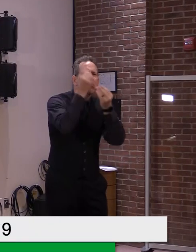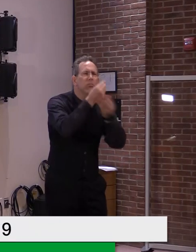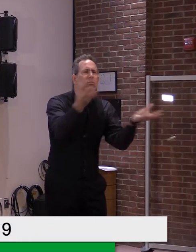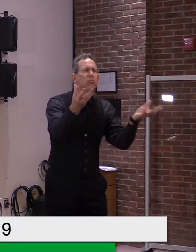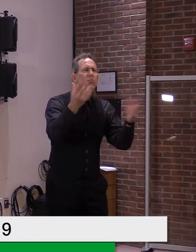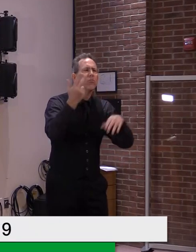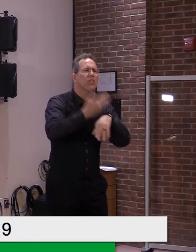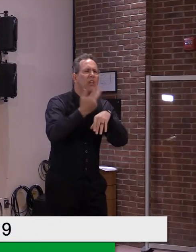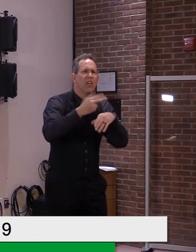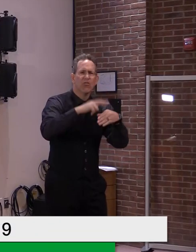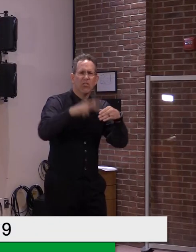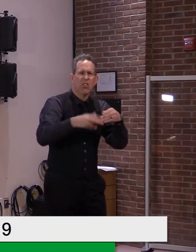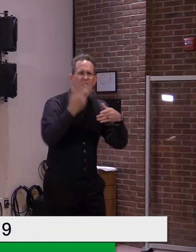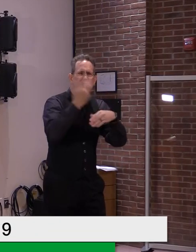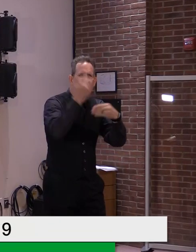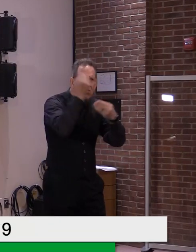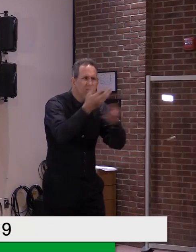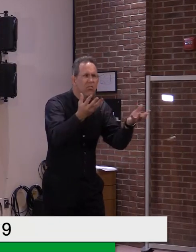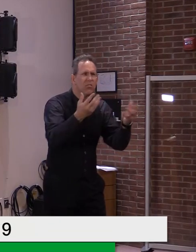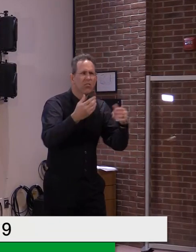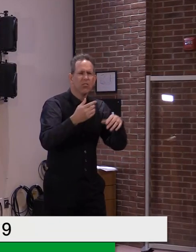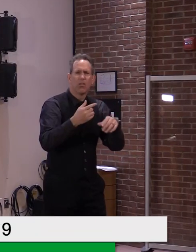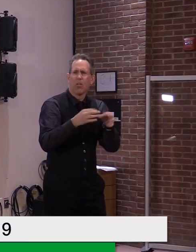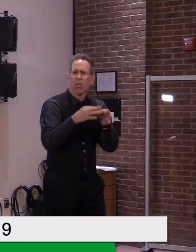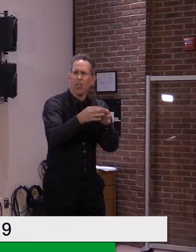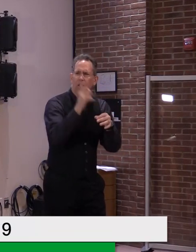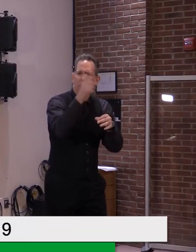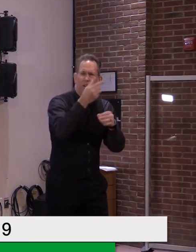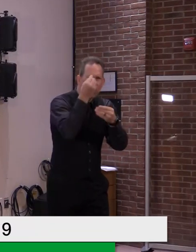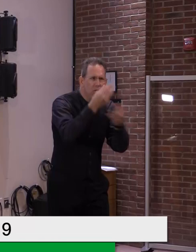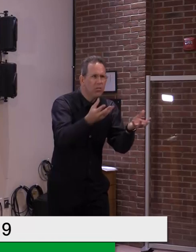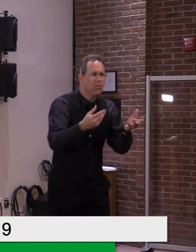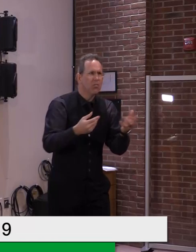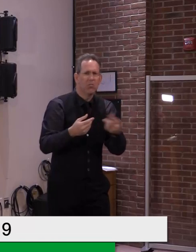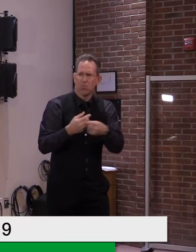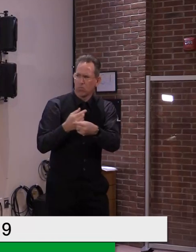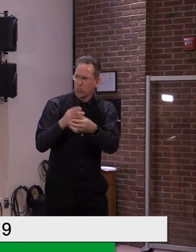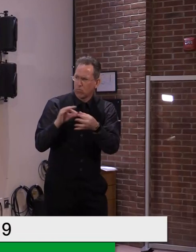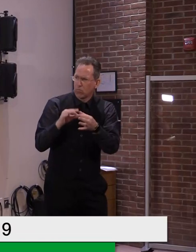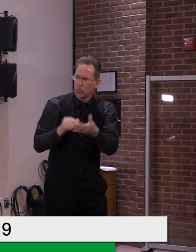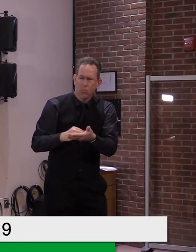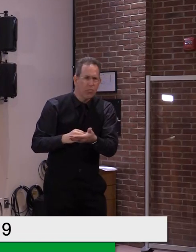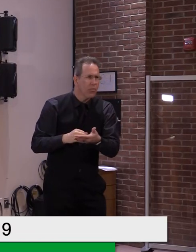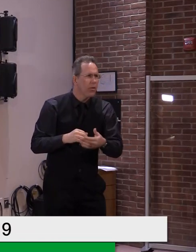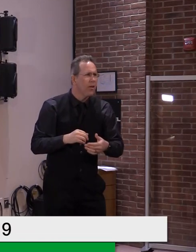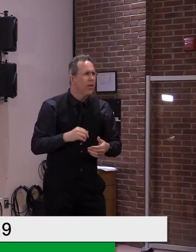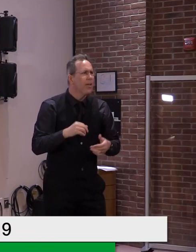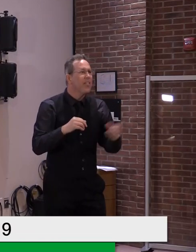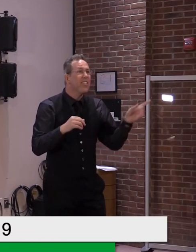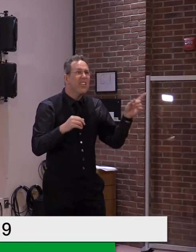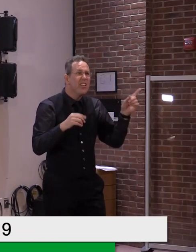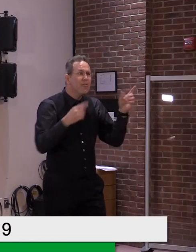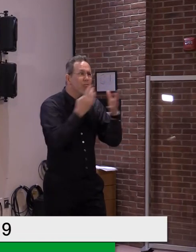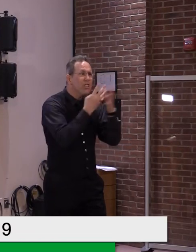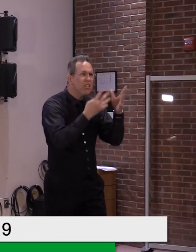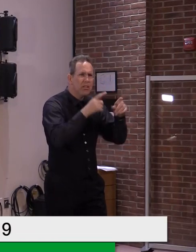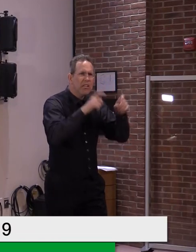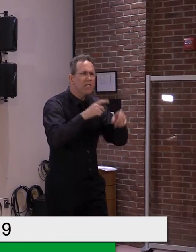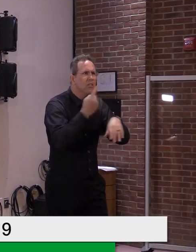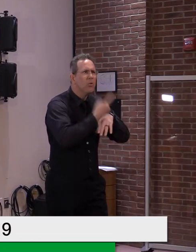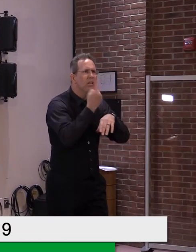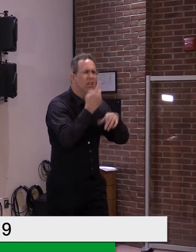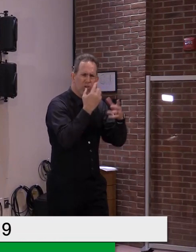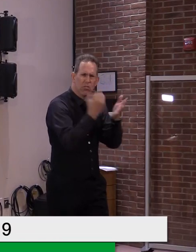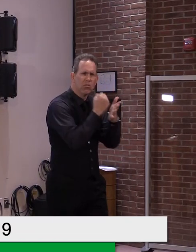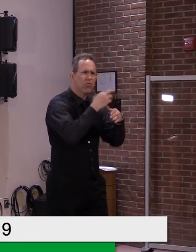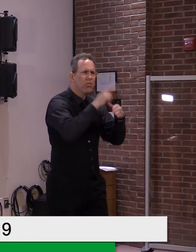these correctional centers that are having outbreaks you're trying to contain if those tests are actually being conducted same day? Why